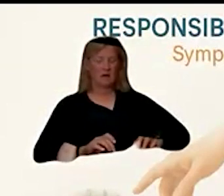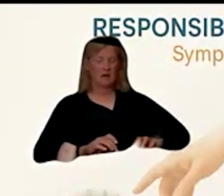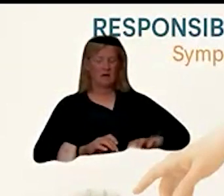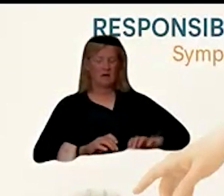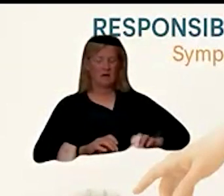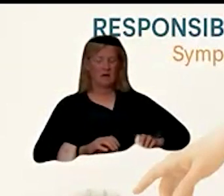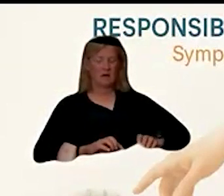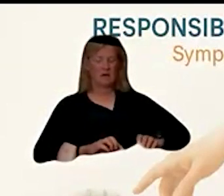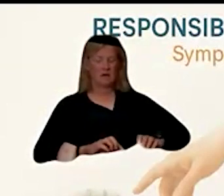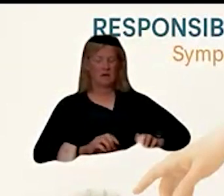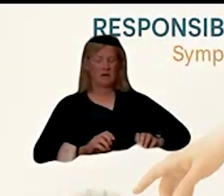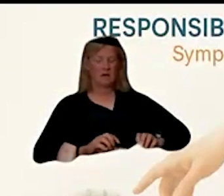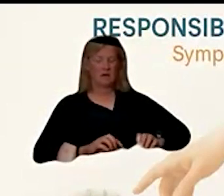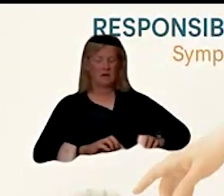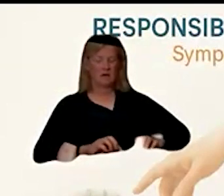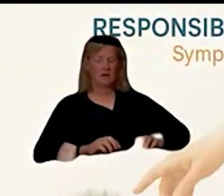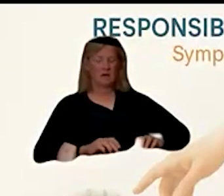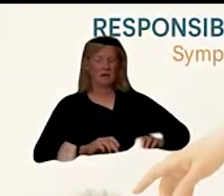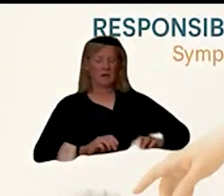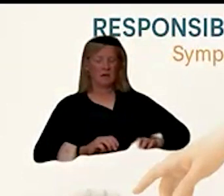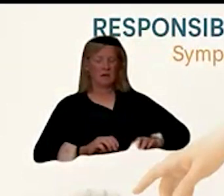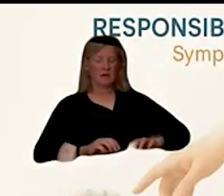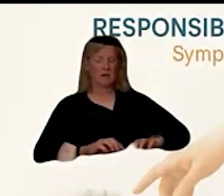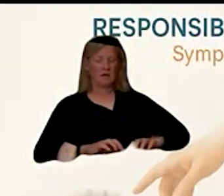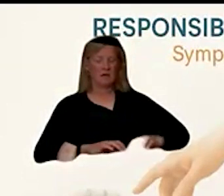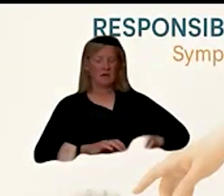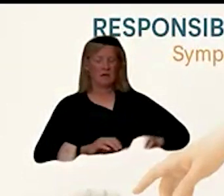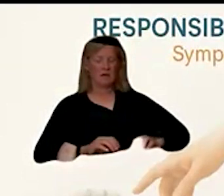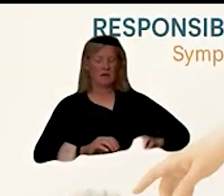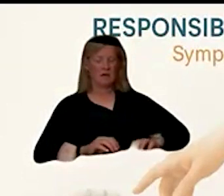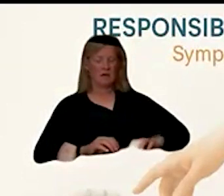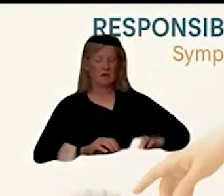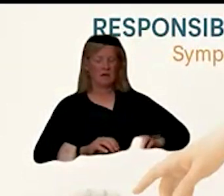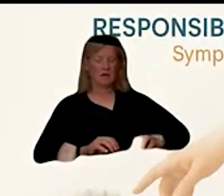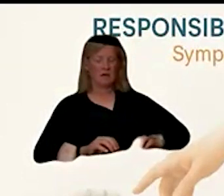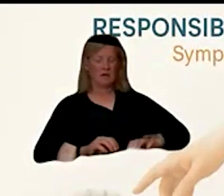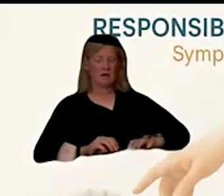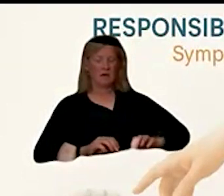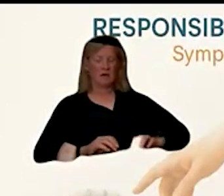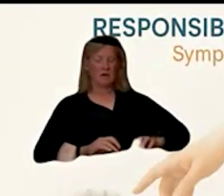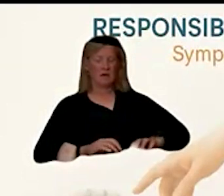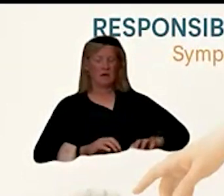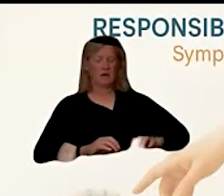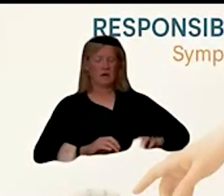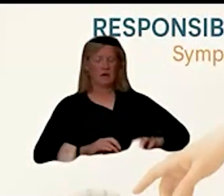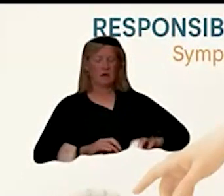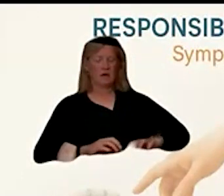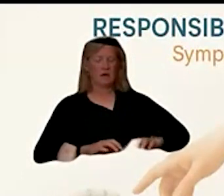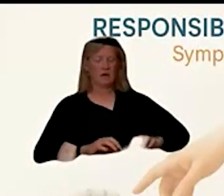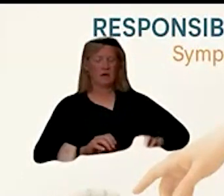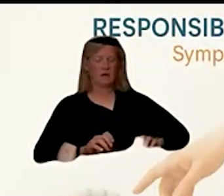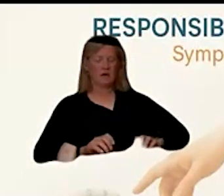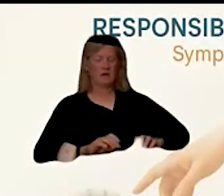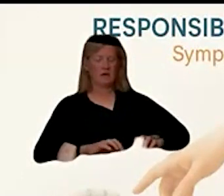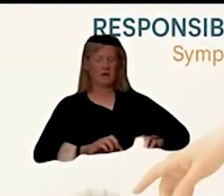by Hugging Face with several research institutions, very big collaborative project that's in Big Science, which led to the creation of a generative